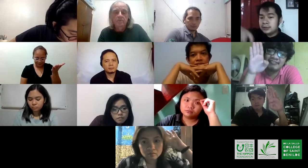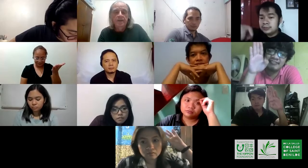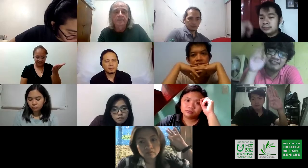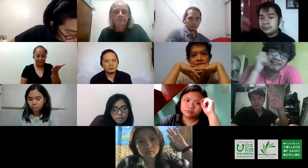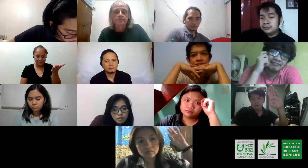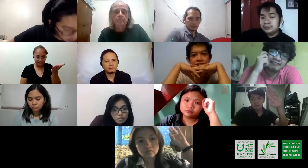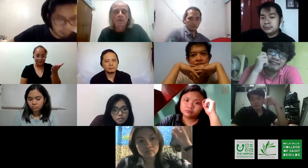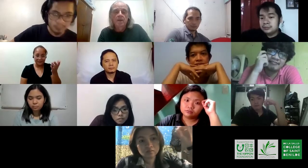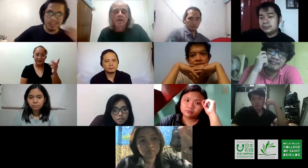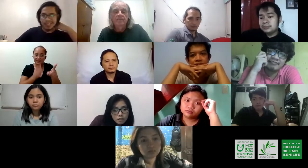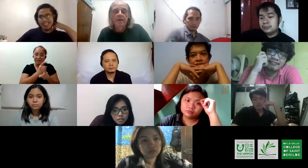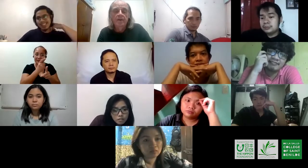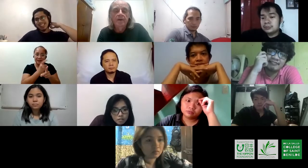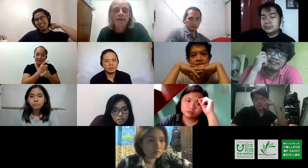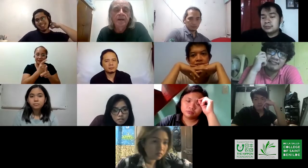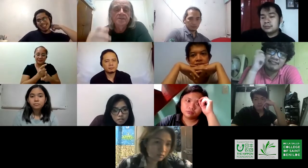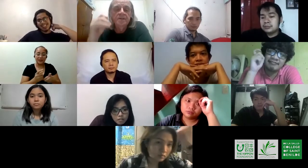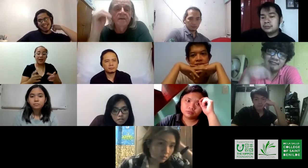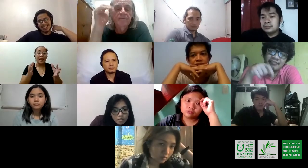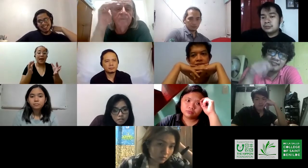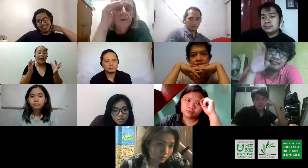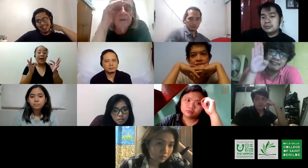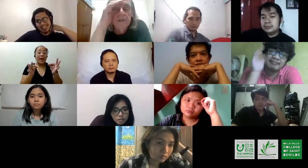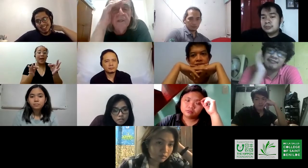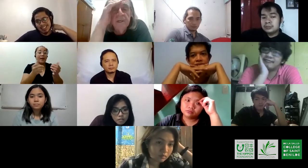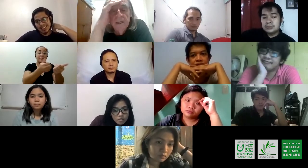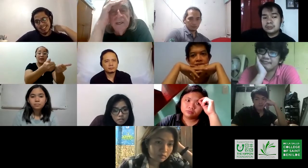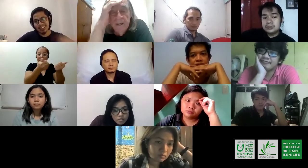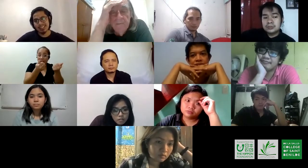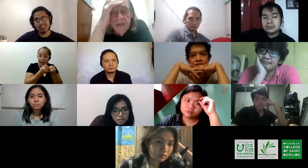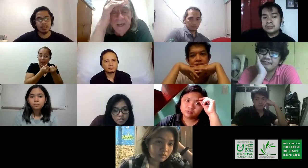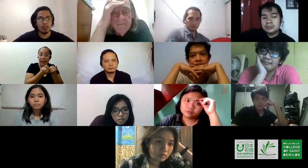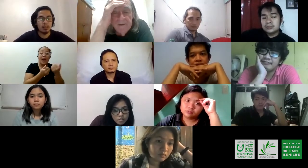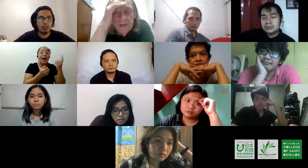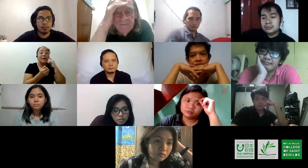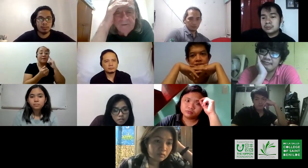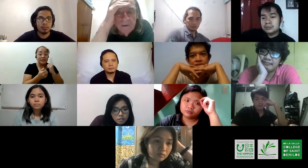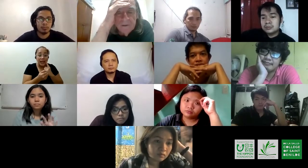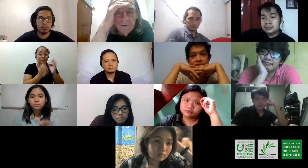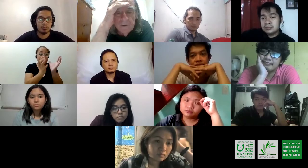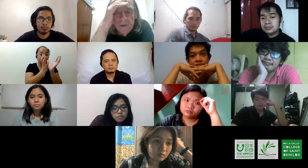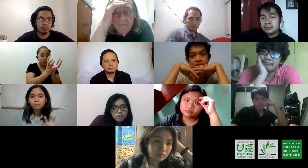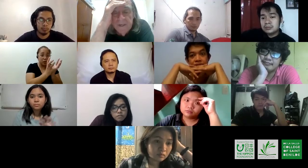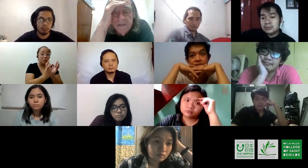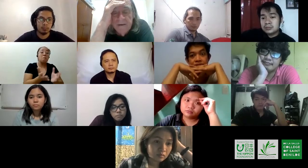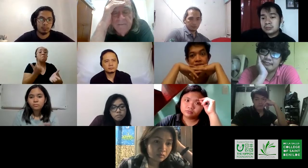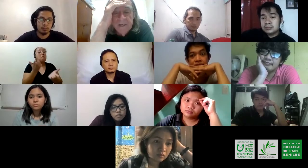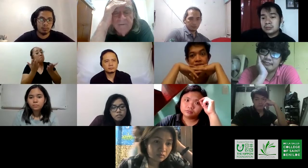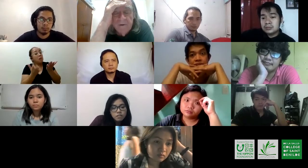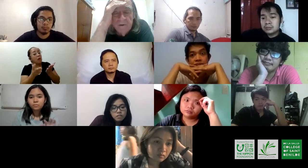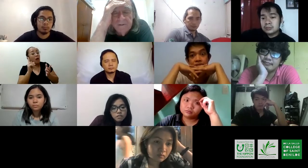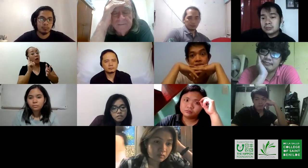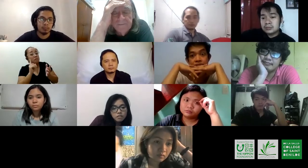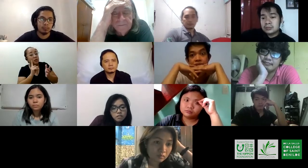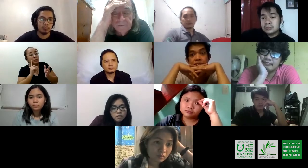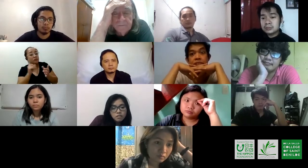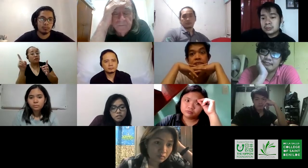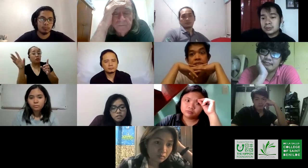Yes, correct. If an area B. has a deaf community, it may have a deaf culture or it must have a deaf